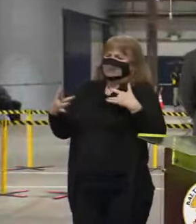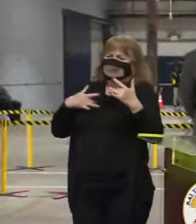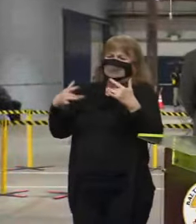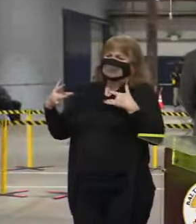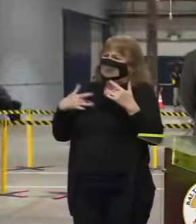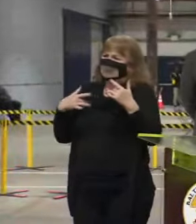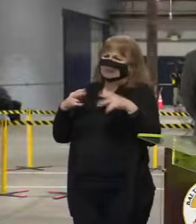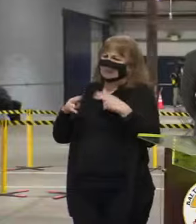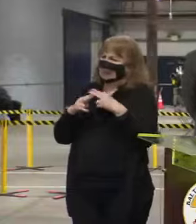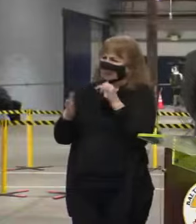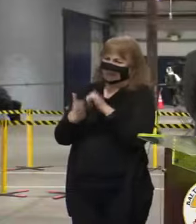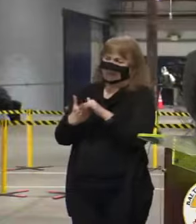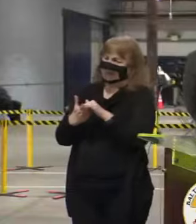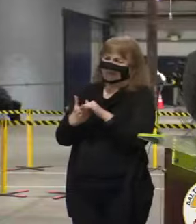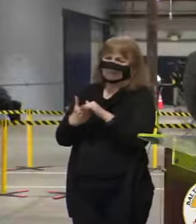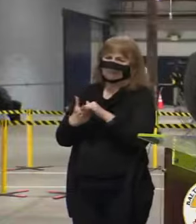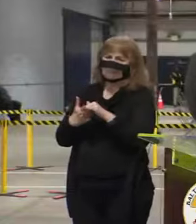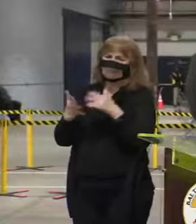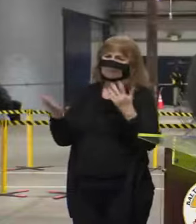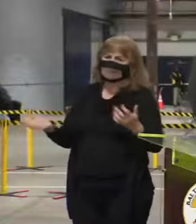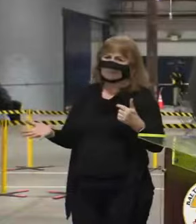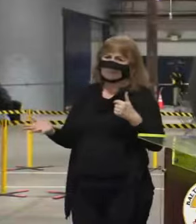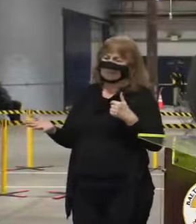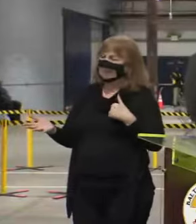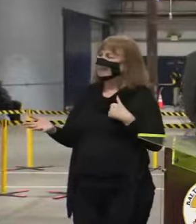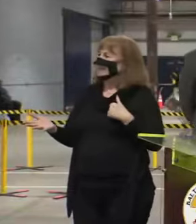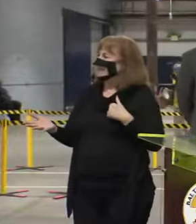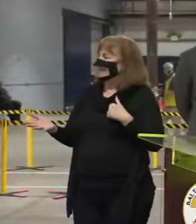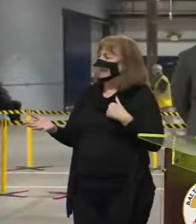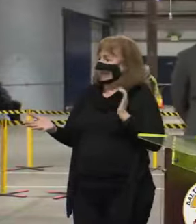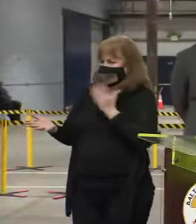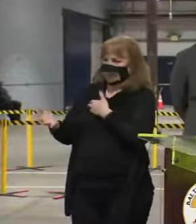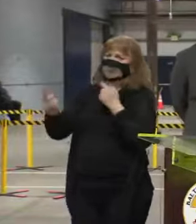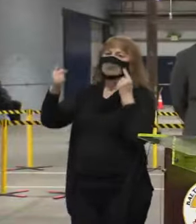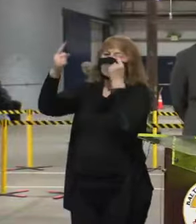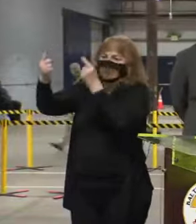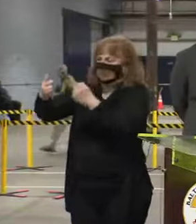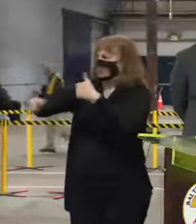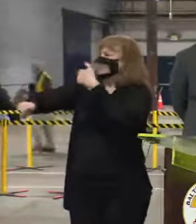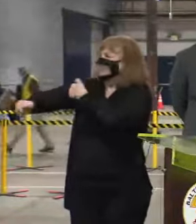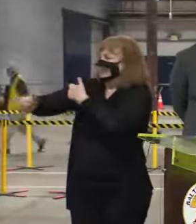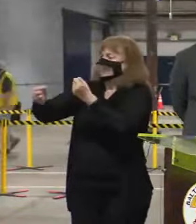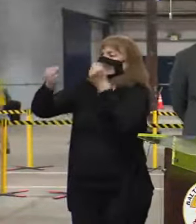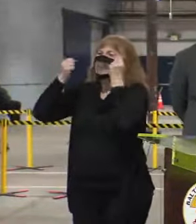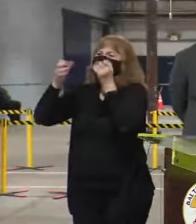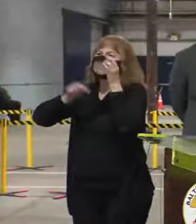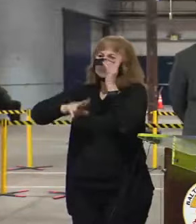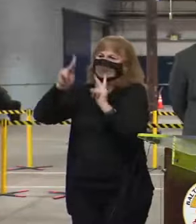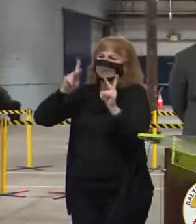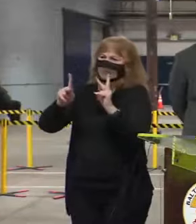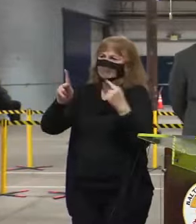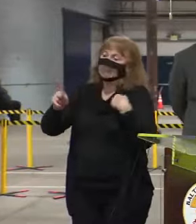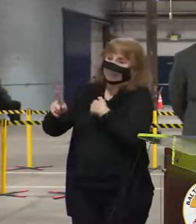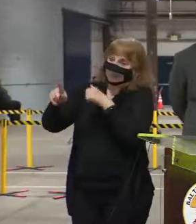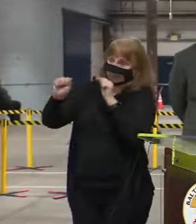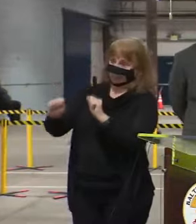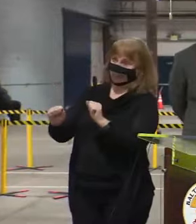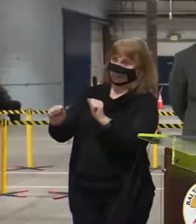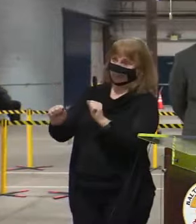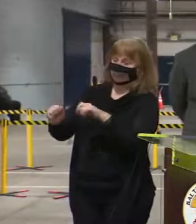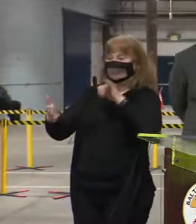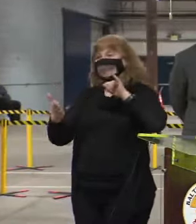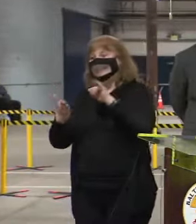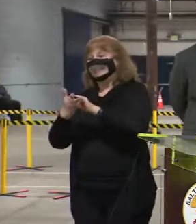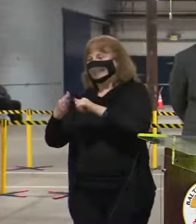concern about that, because our goal really is to vaccinate as many people as we can vaccinate. And